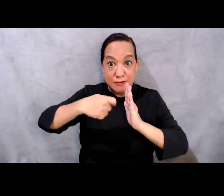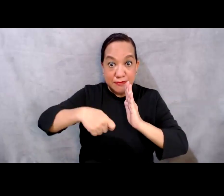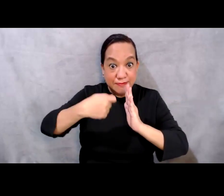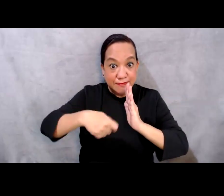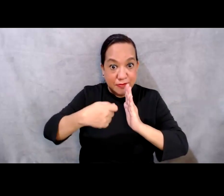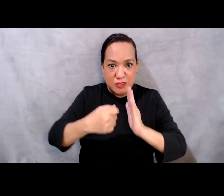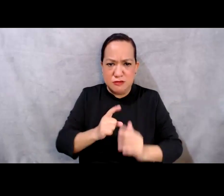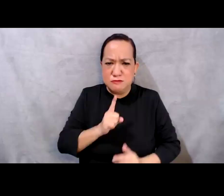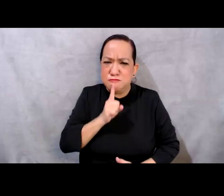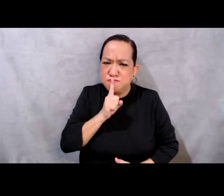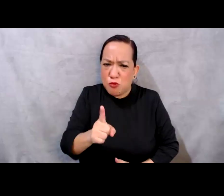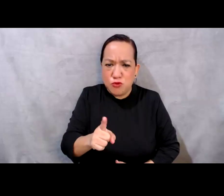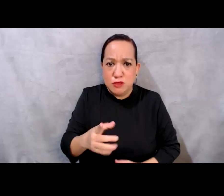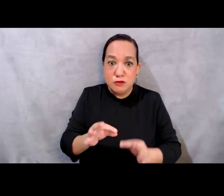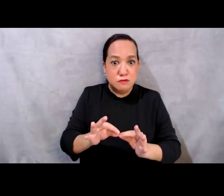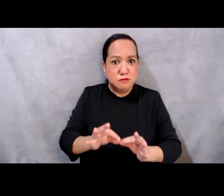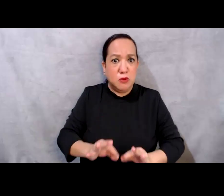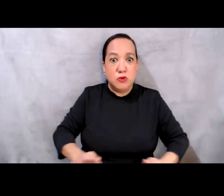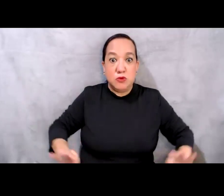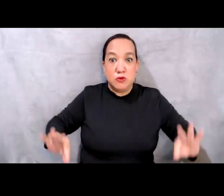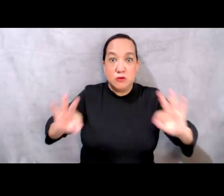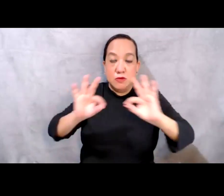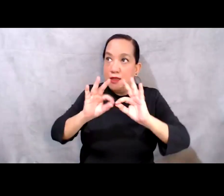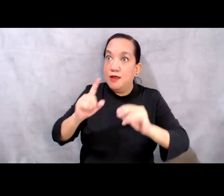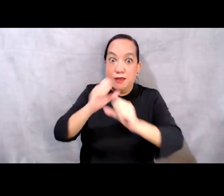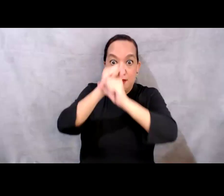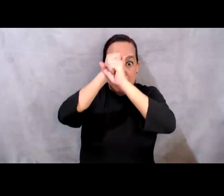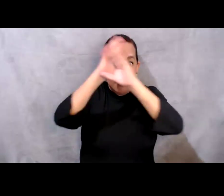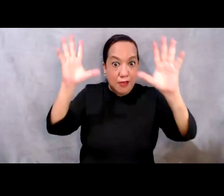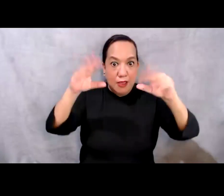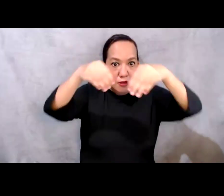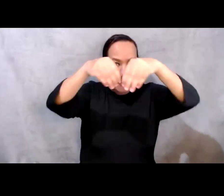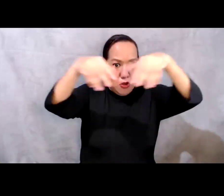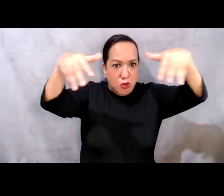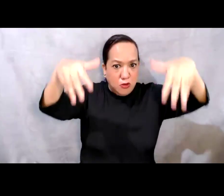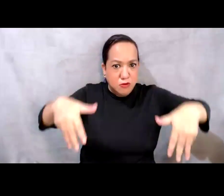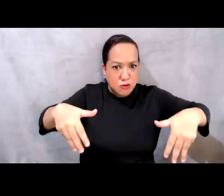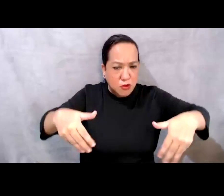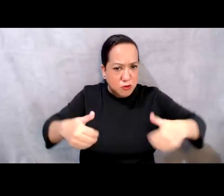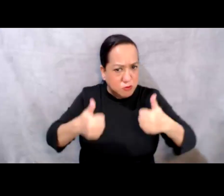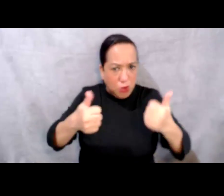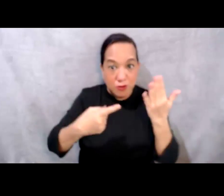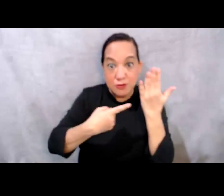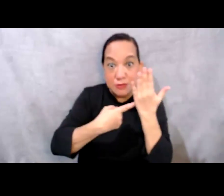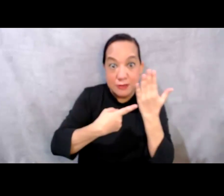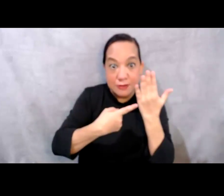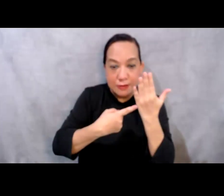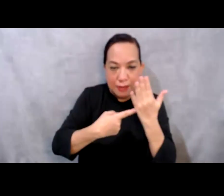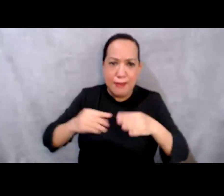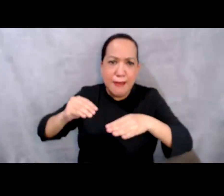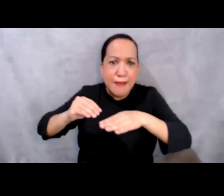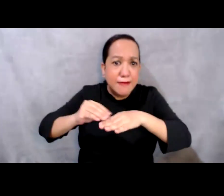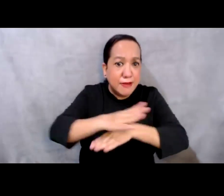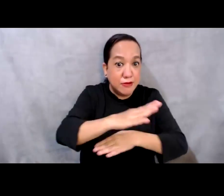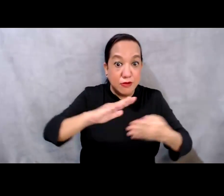your regulatory framework, your technical assistance framework changes society. Imagine if you lift people out of